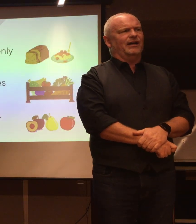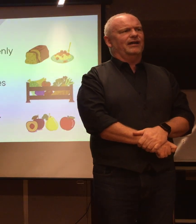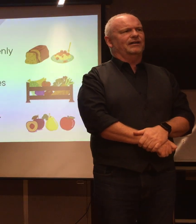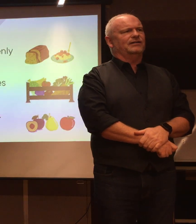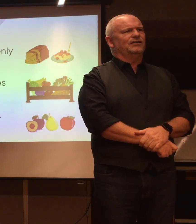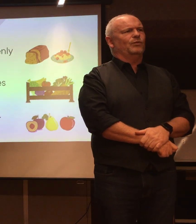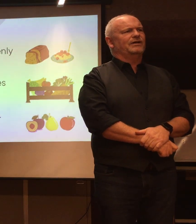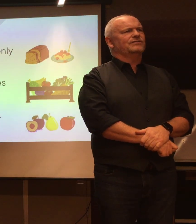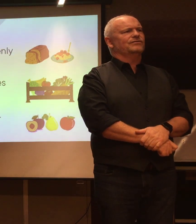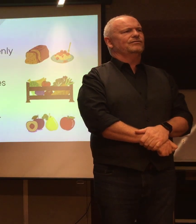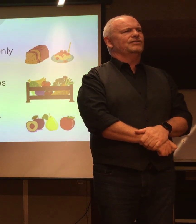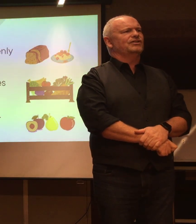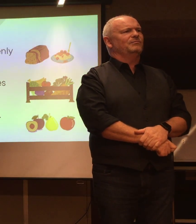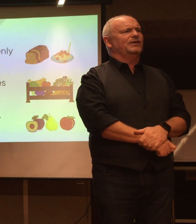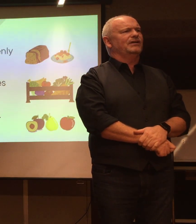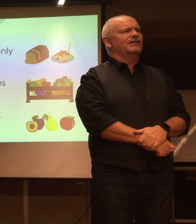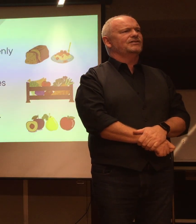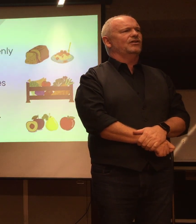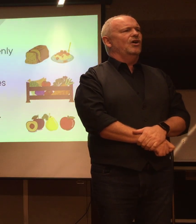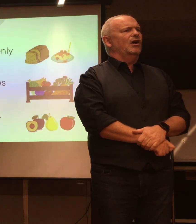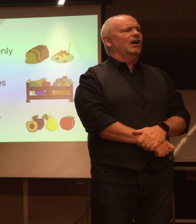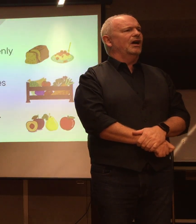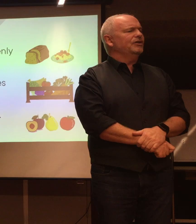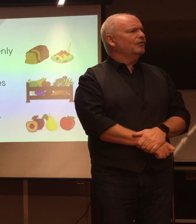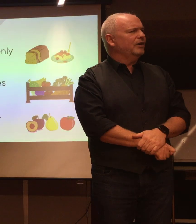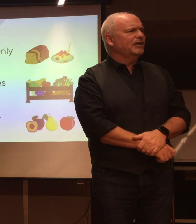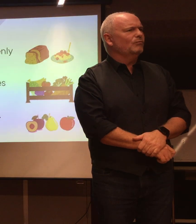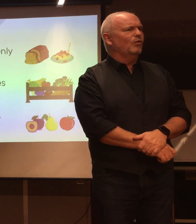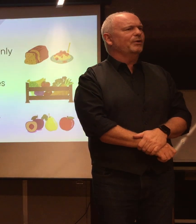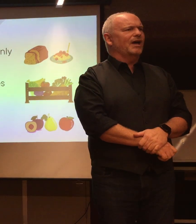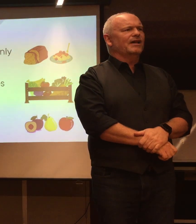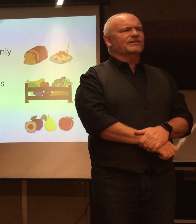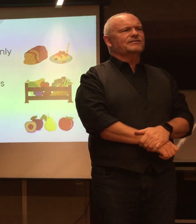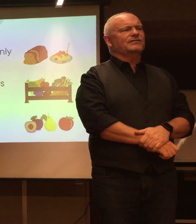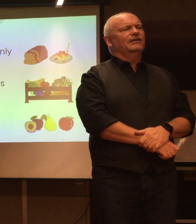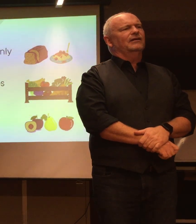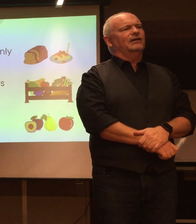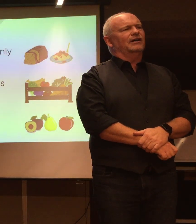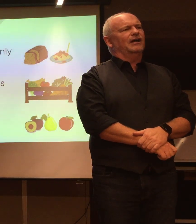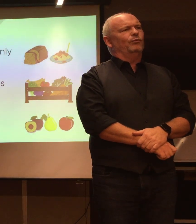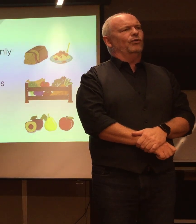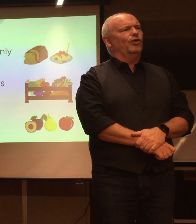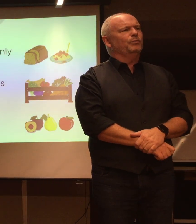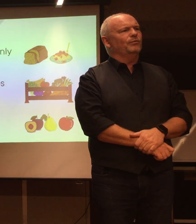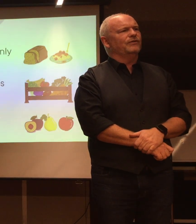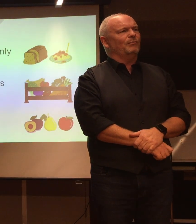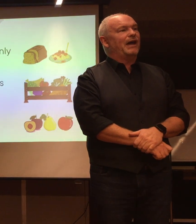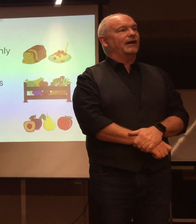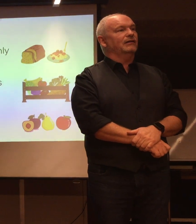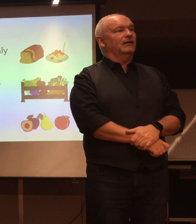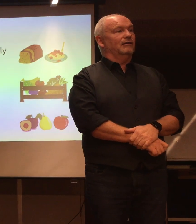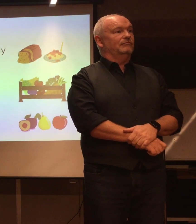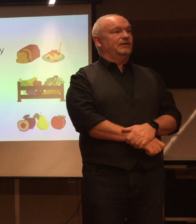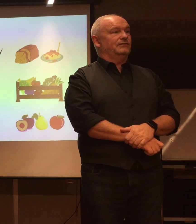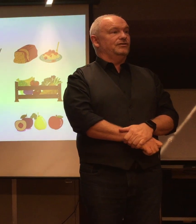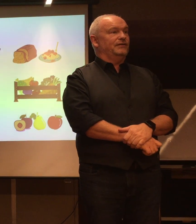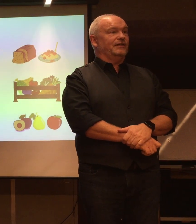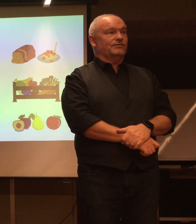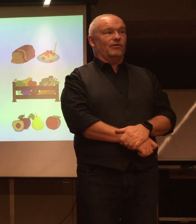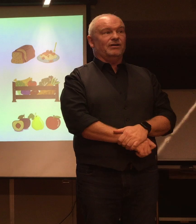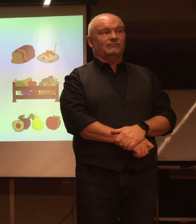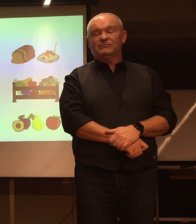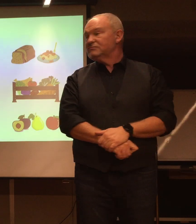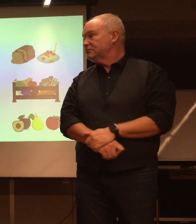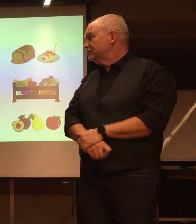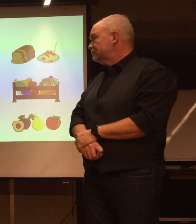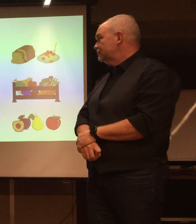back and he went to the GP and they said, you've got to eat more bananas and we'll help you with your back. Do you think